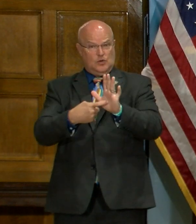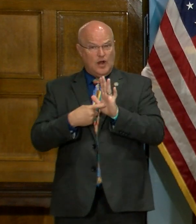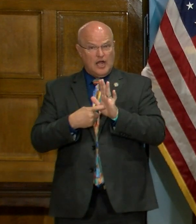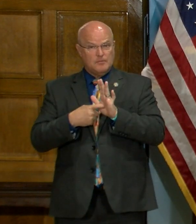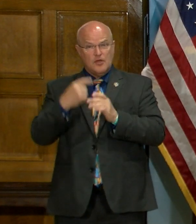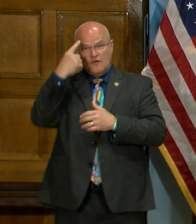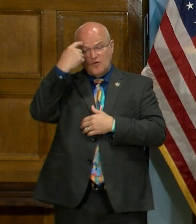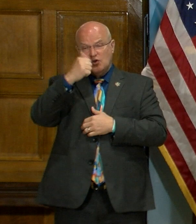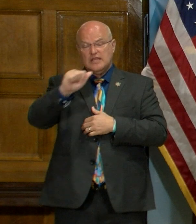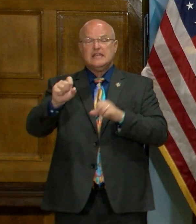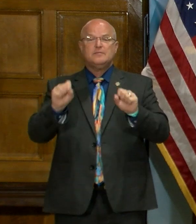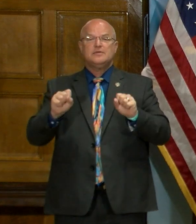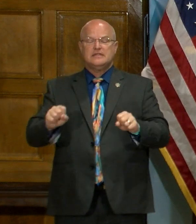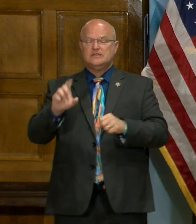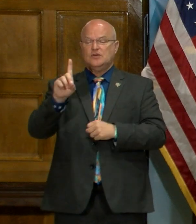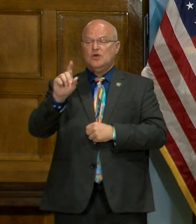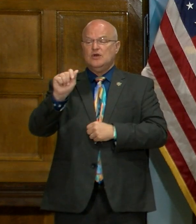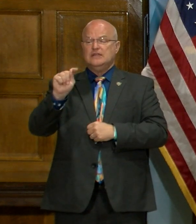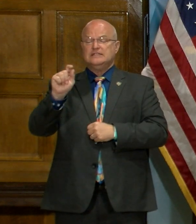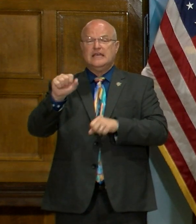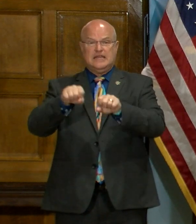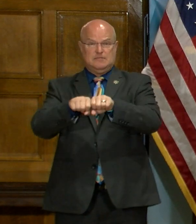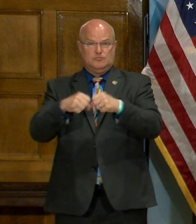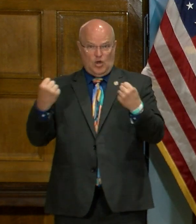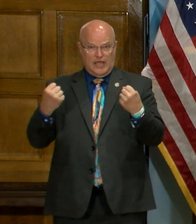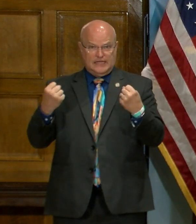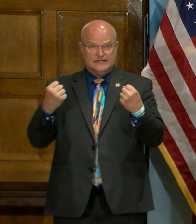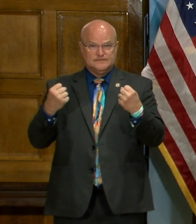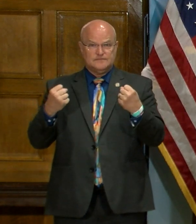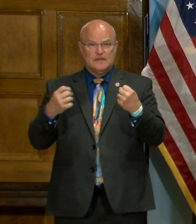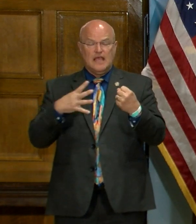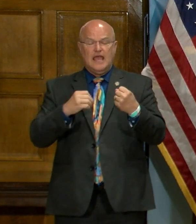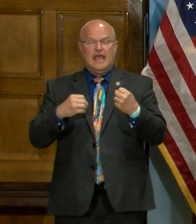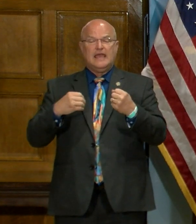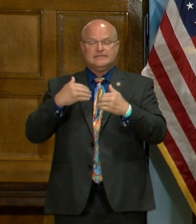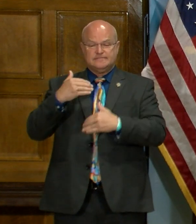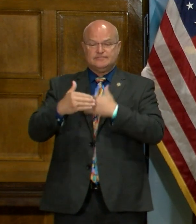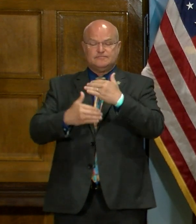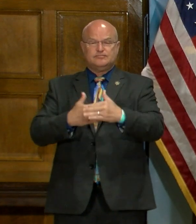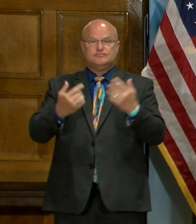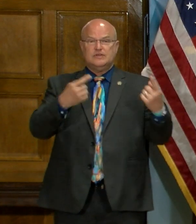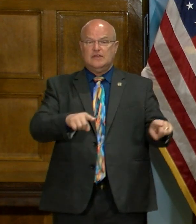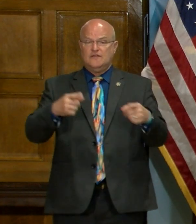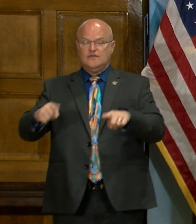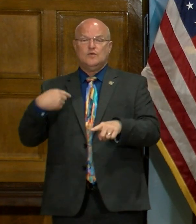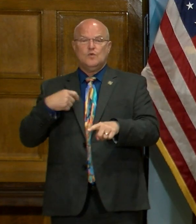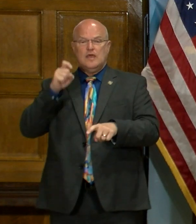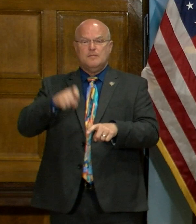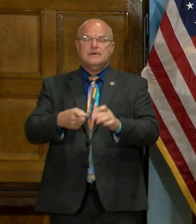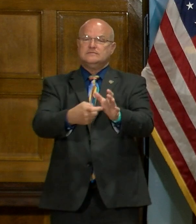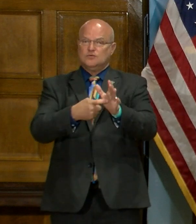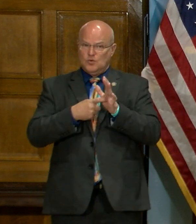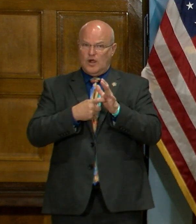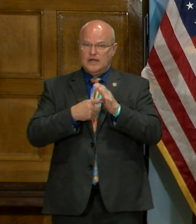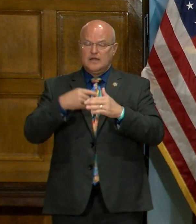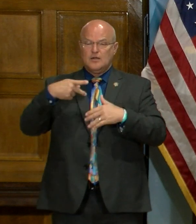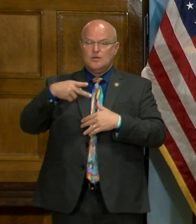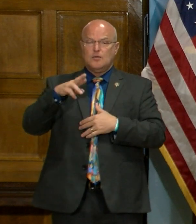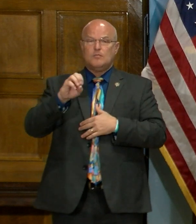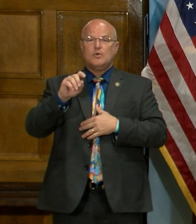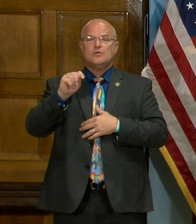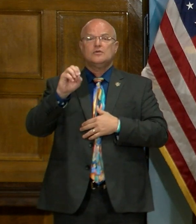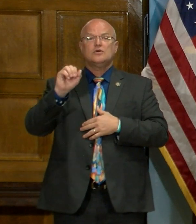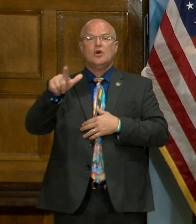requirements for any potential data breach. And the sequence of events that we have to go through in our protocols is that